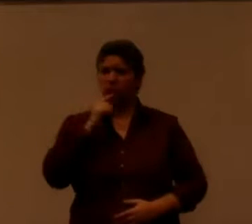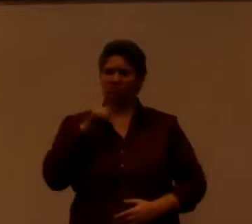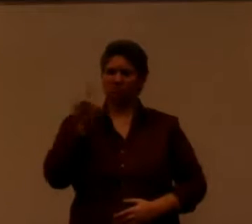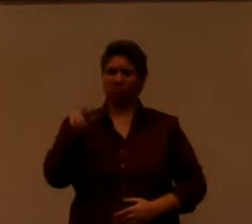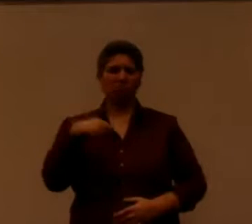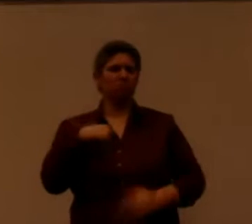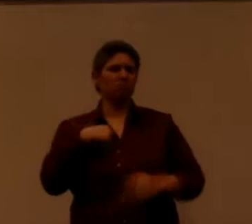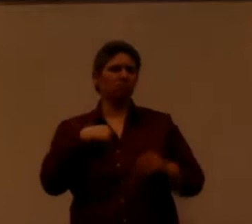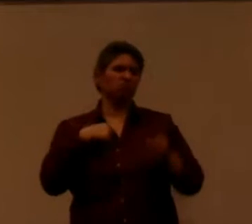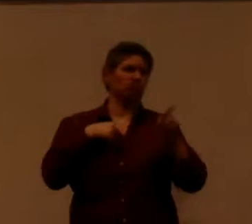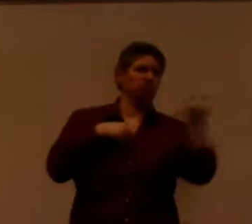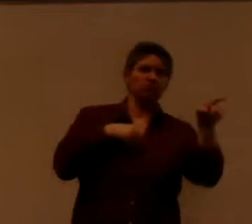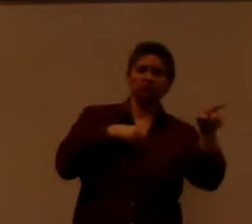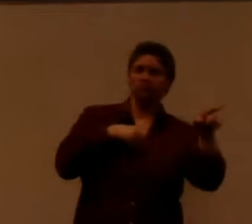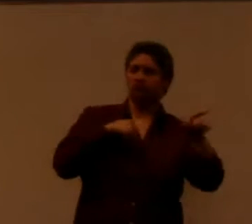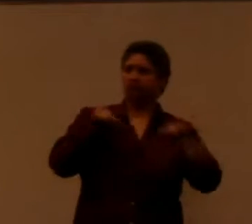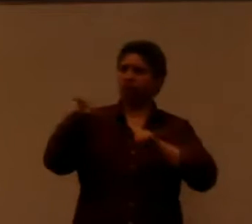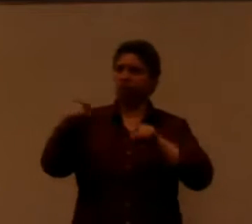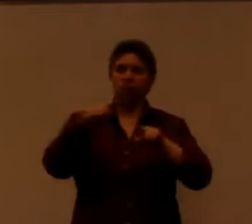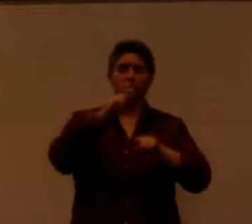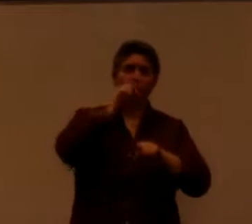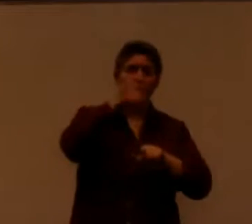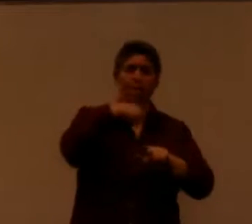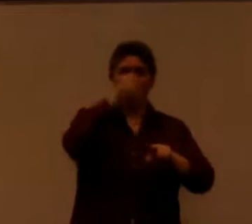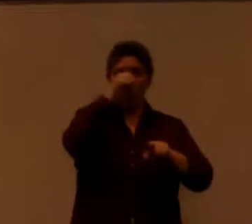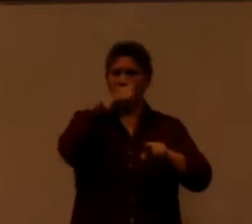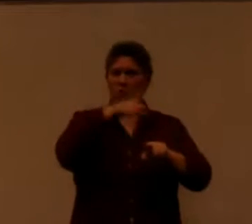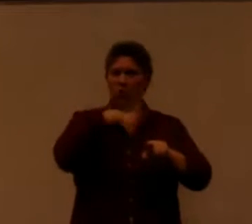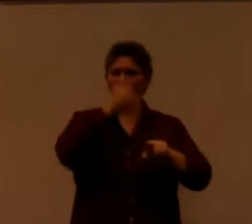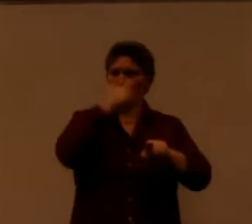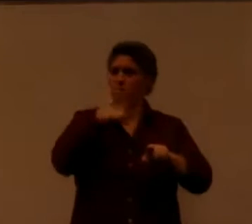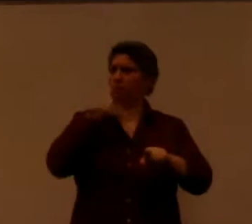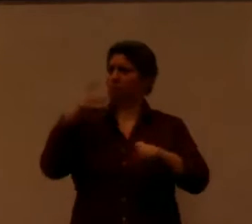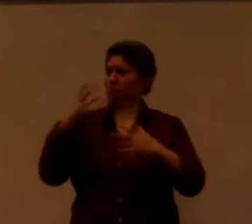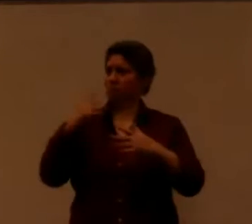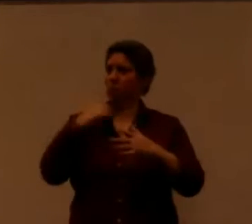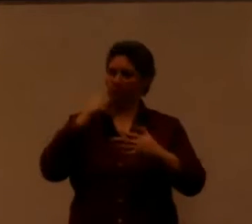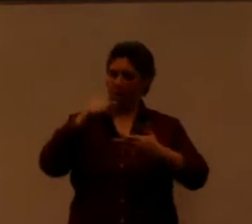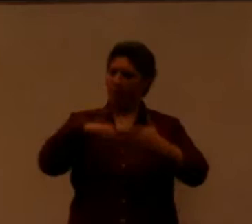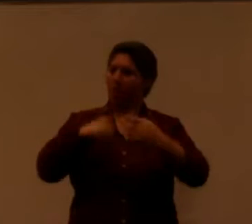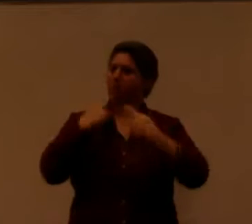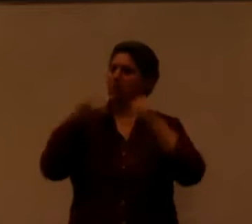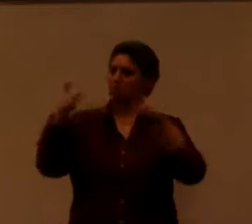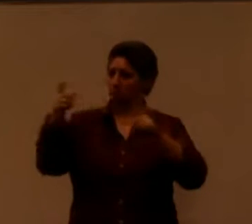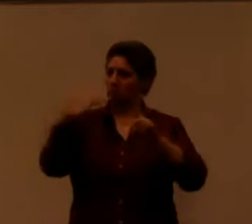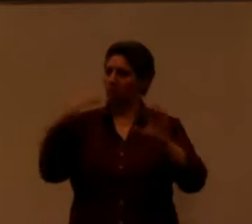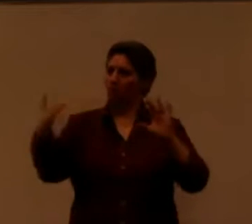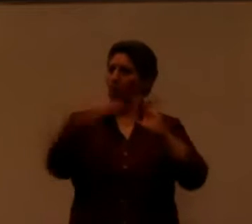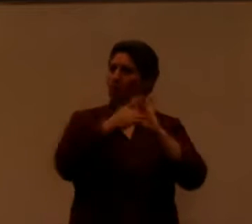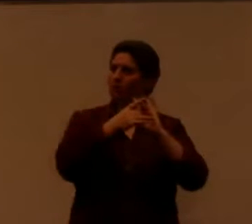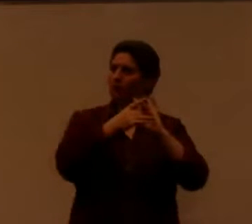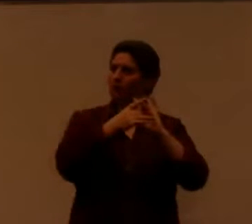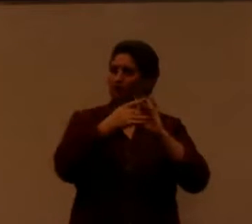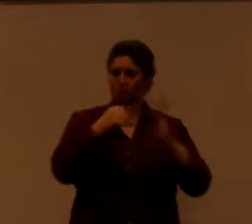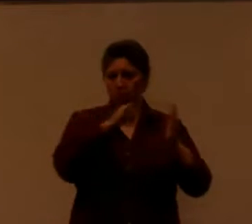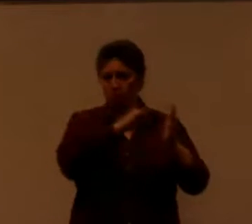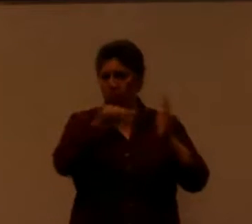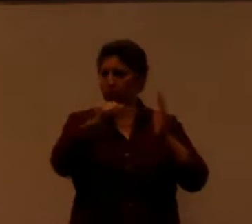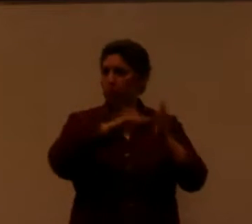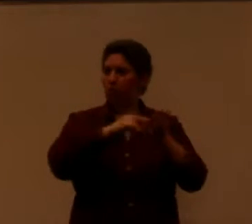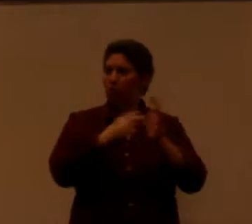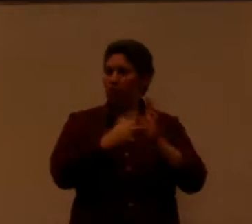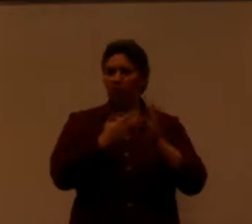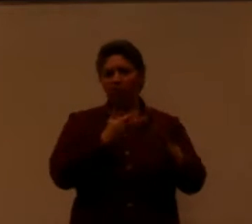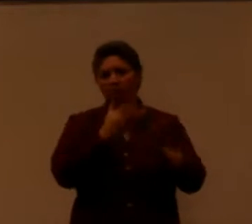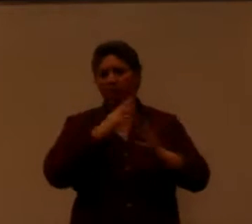Sectors Partnership. So you can think, I want to ask them, speak to whoever, I know that person from there, and can ask them more relevant information. So there